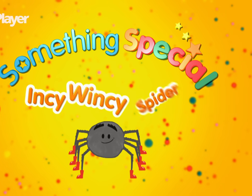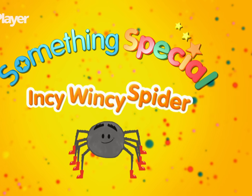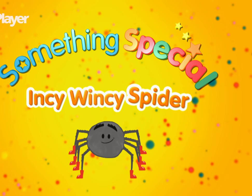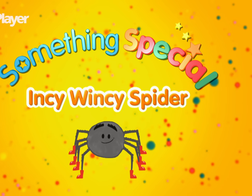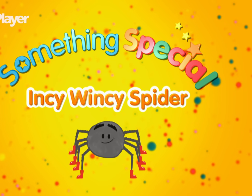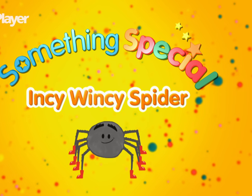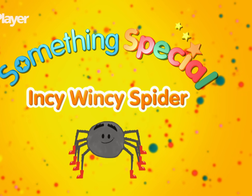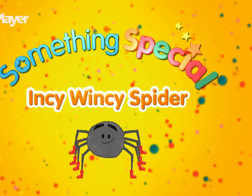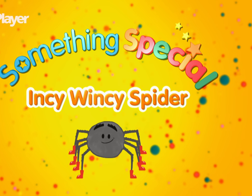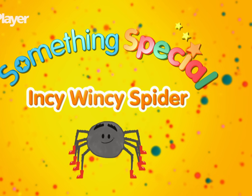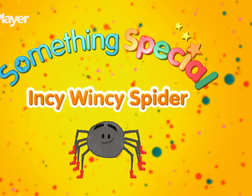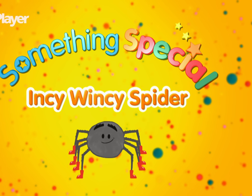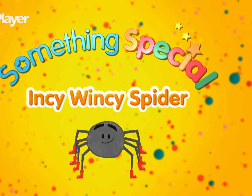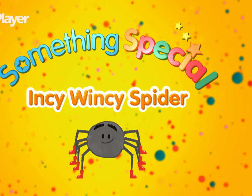Incy Wincy Spider!